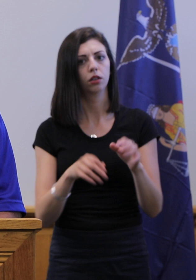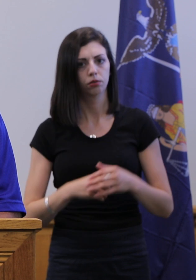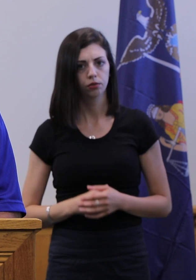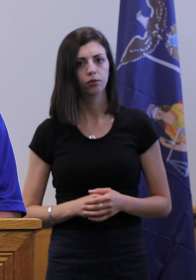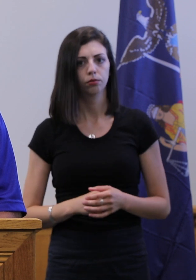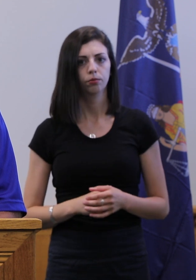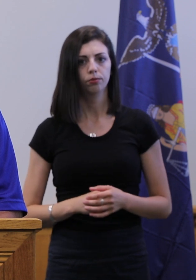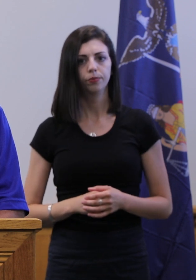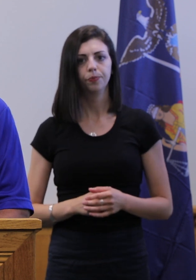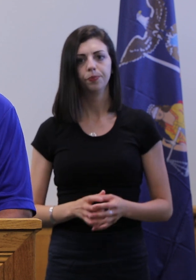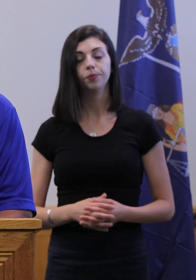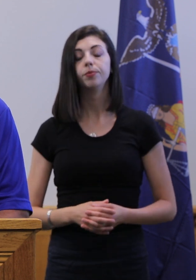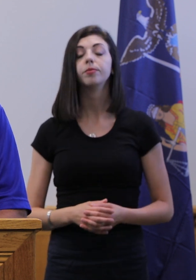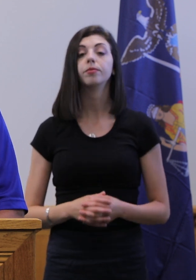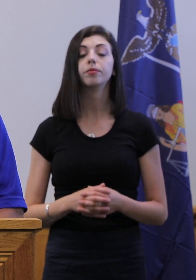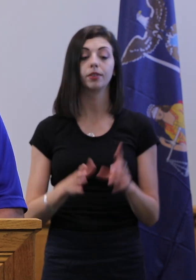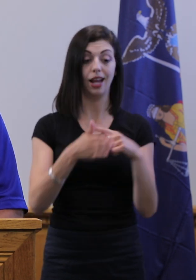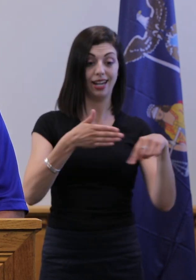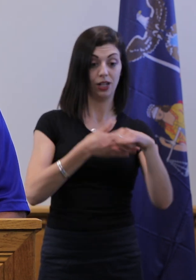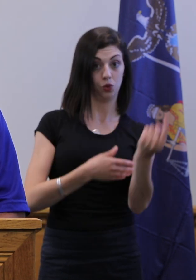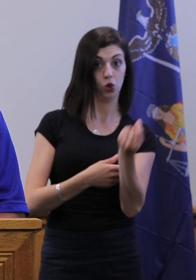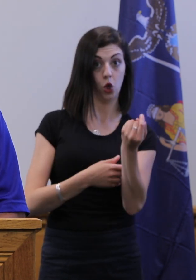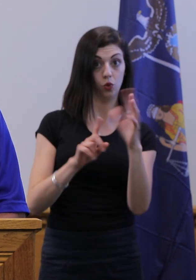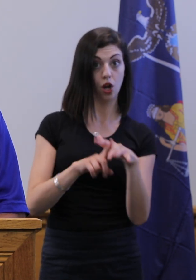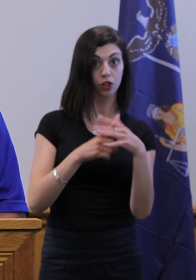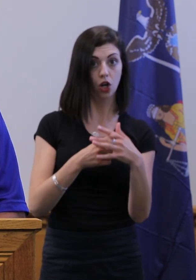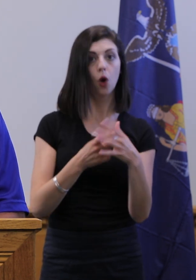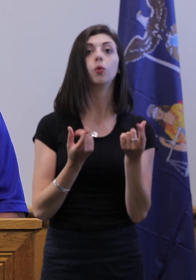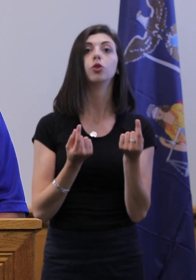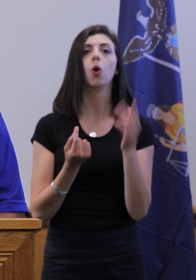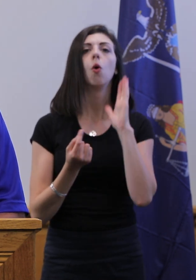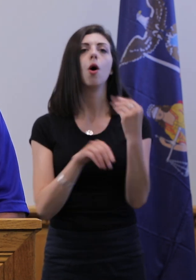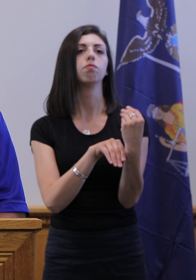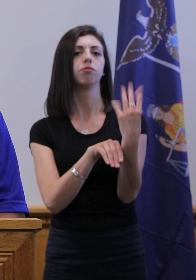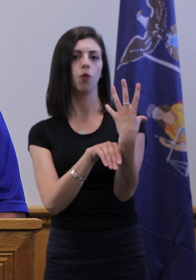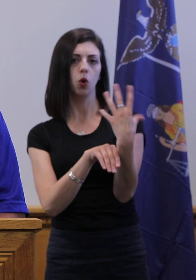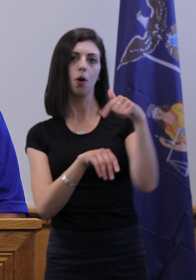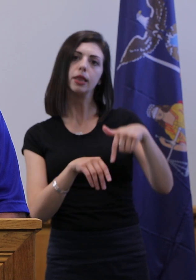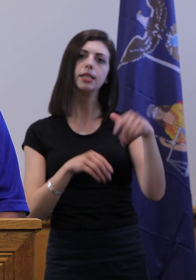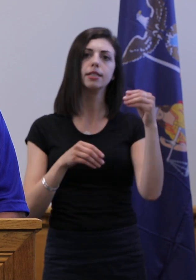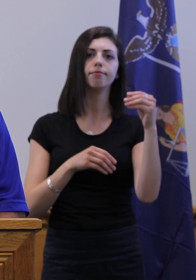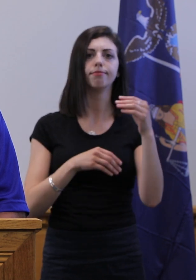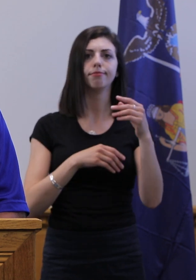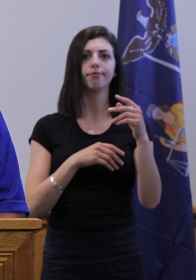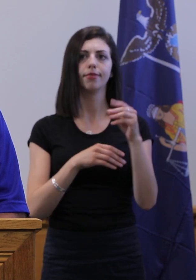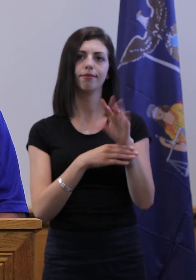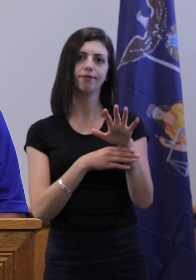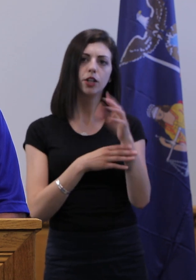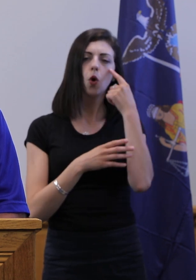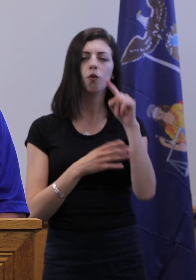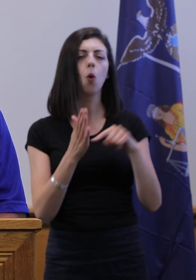whenever possible. Starting next Tuesday, we will record our informational videos once a week. This weekend, the